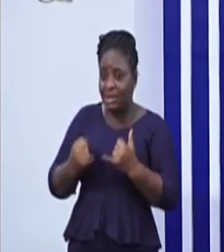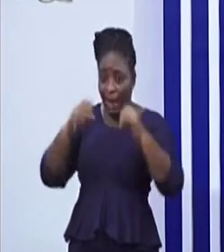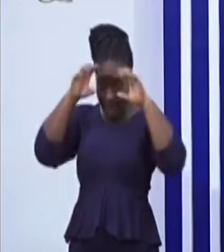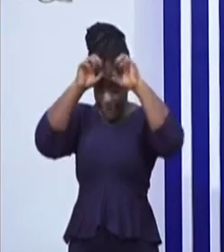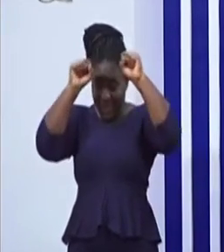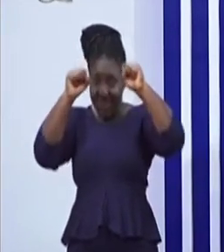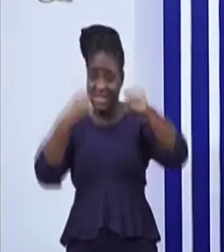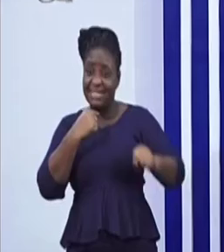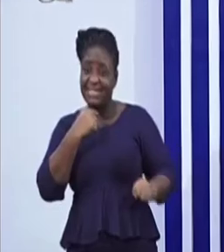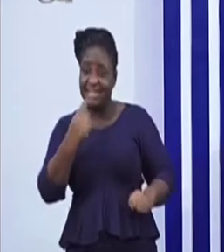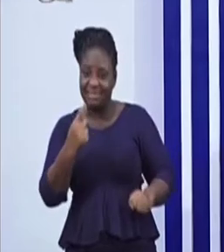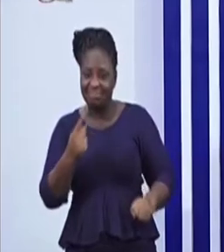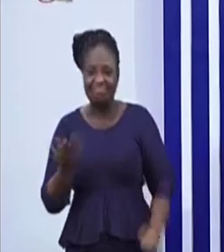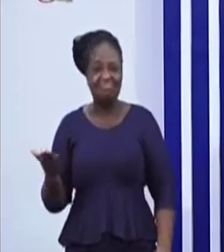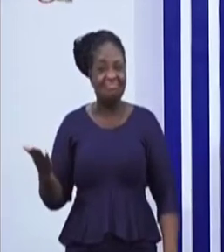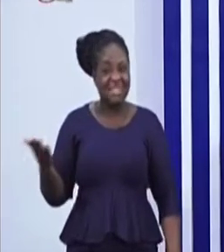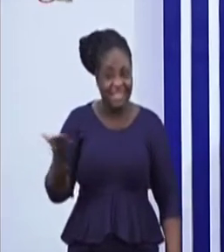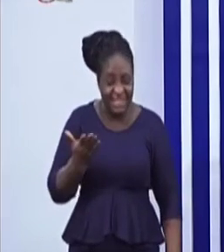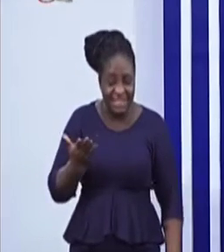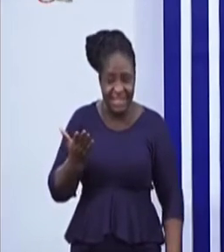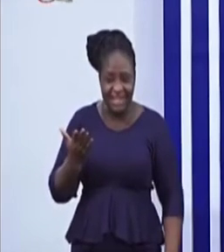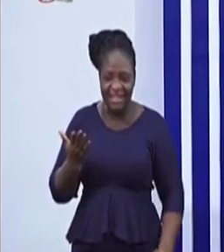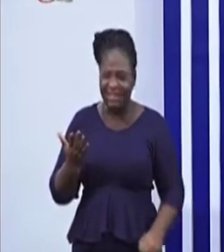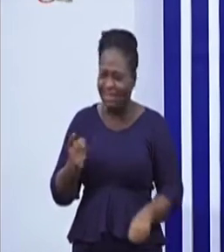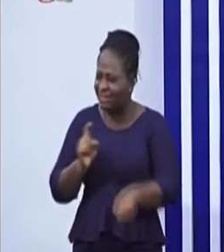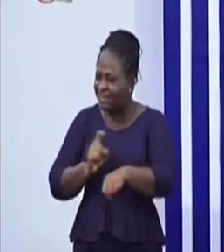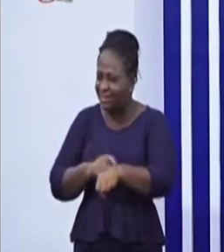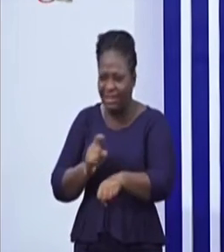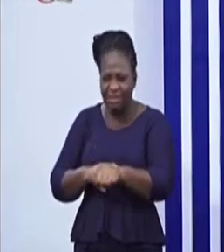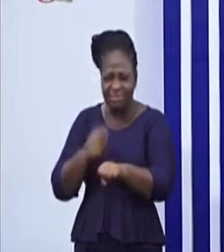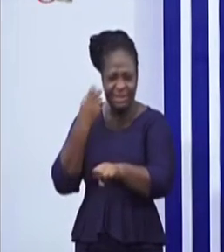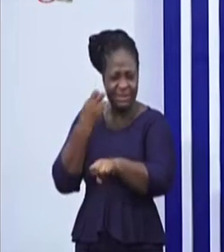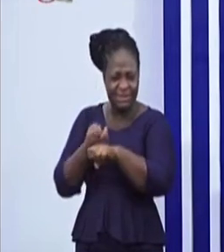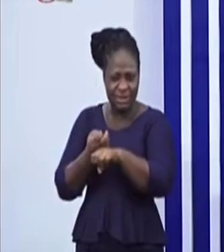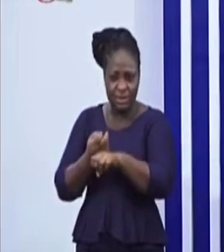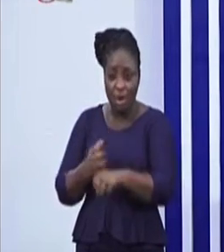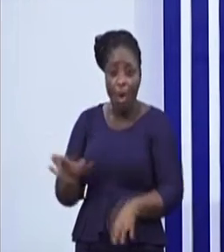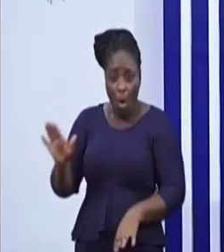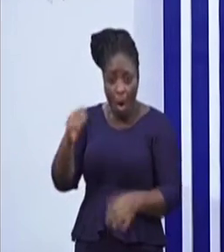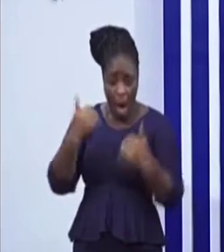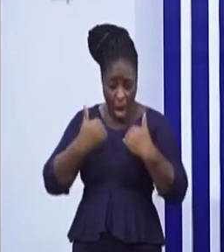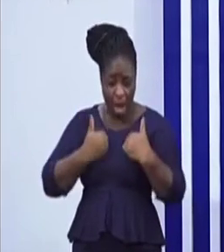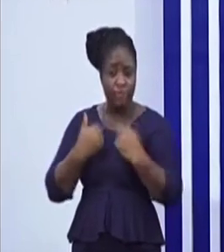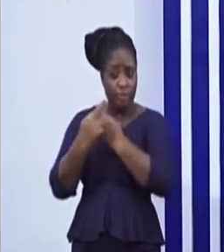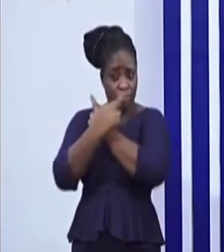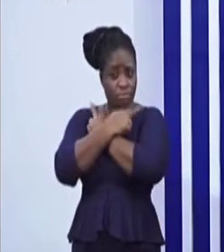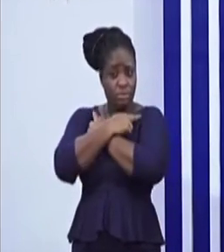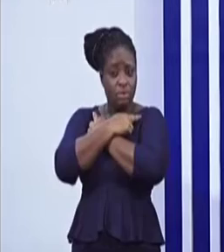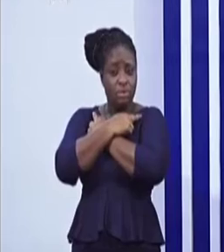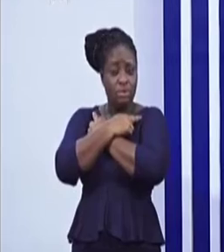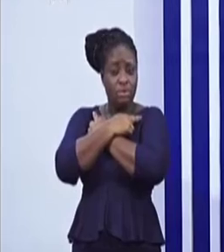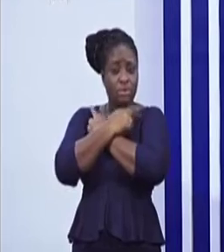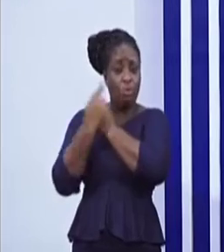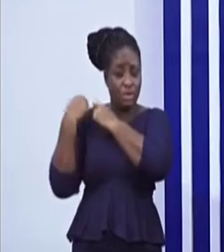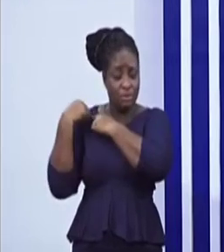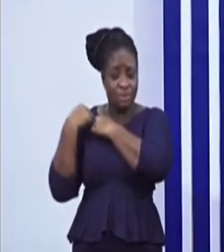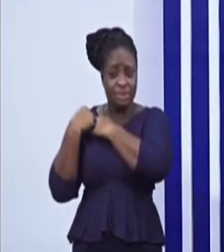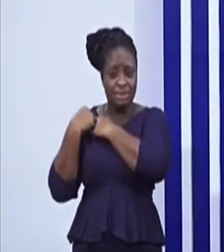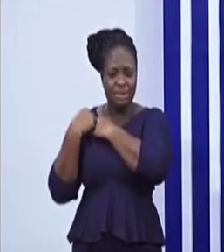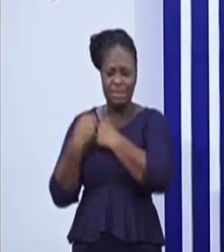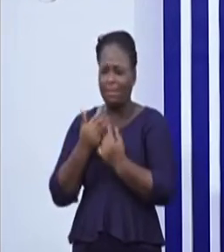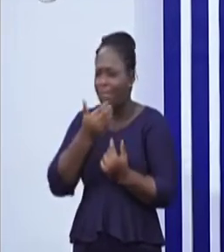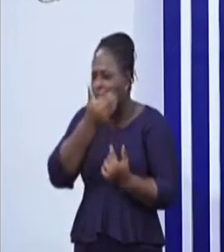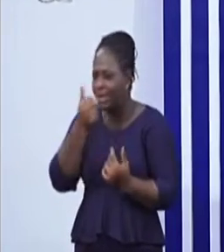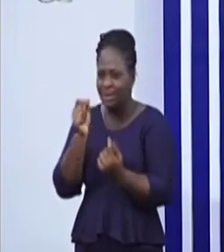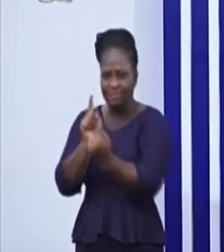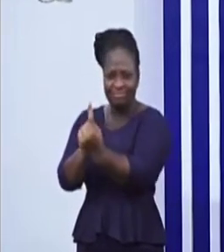mantra that these are extraordinary times. All of us have a role to play. We must endeavor to observe the social distancing